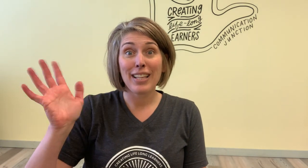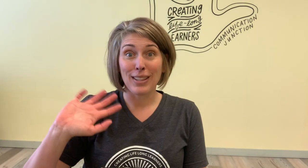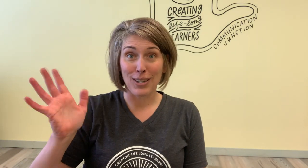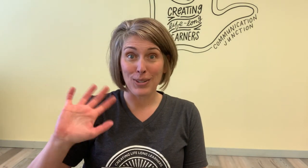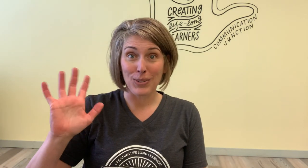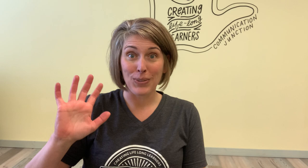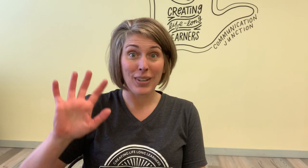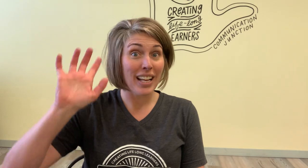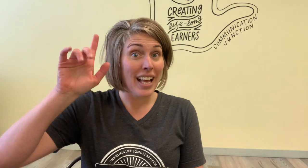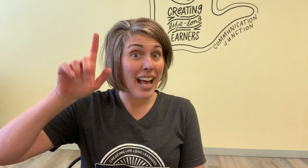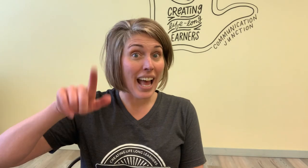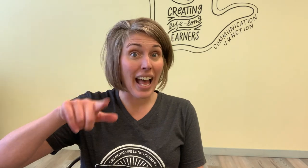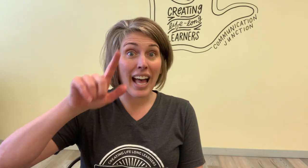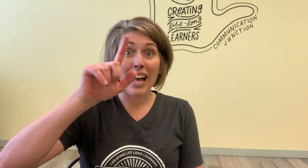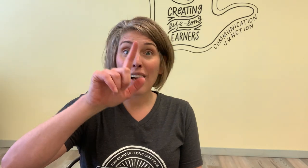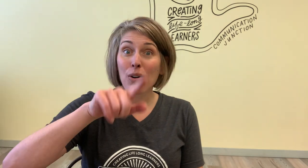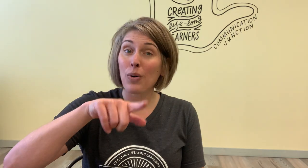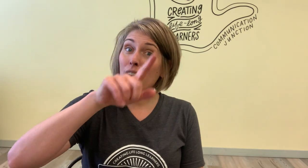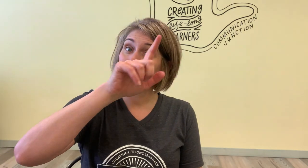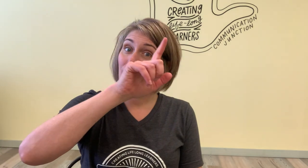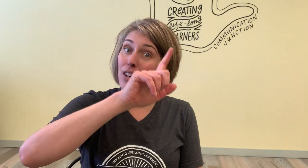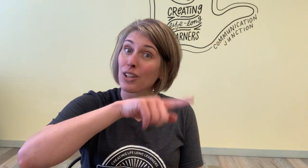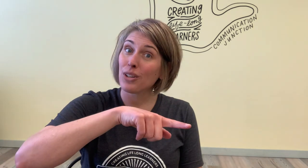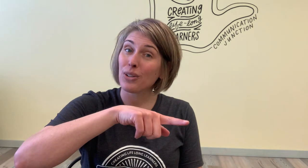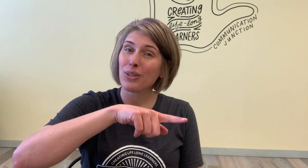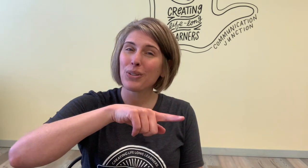Hello, how are you?